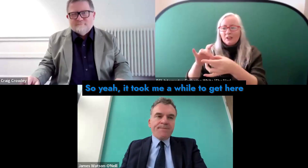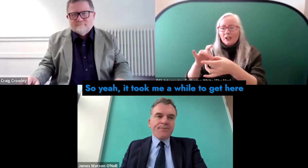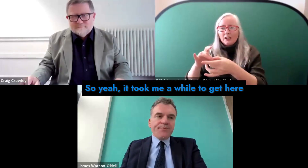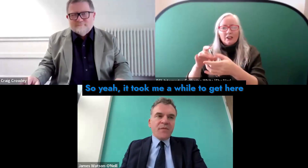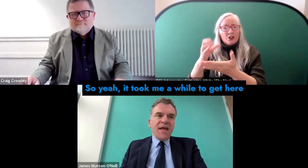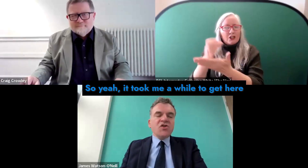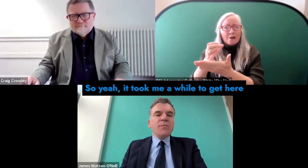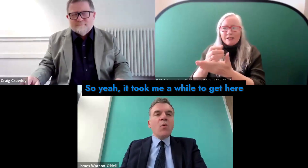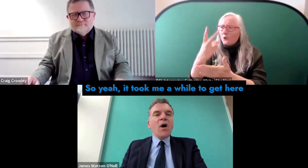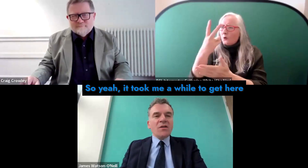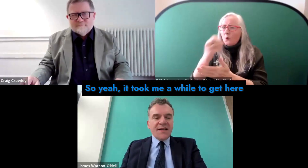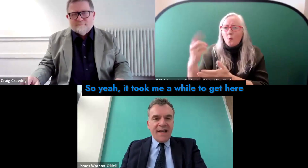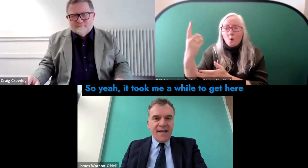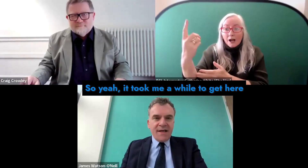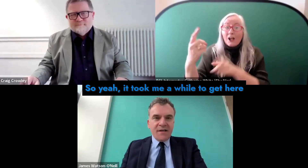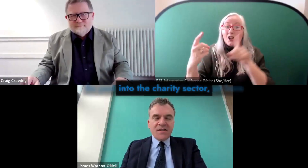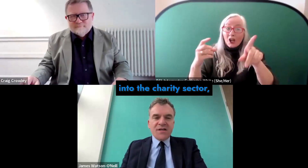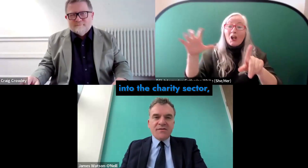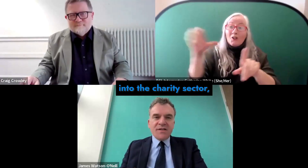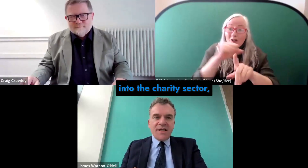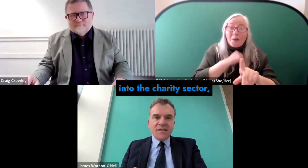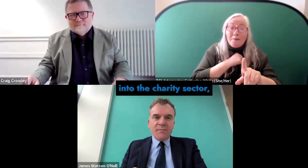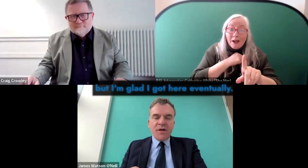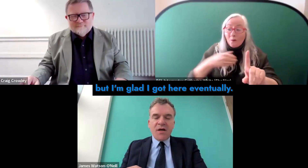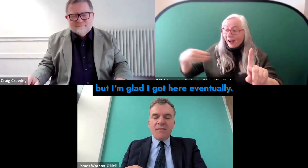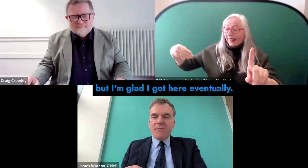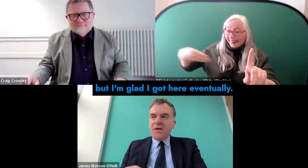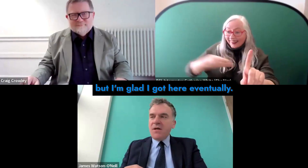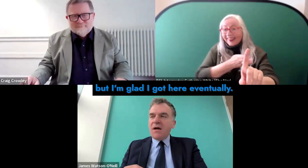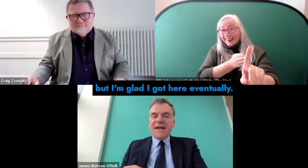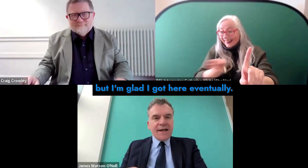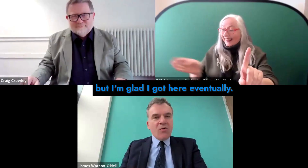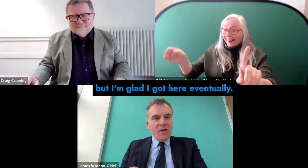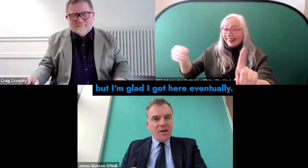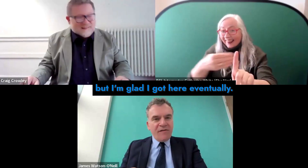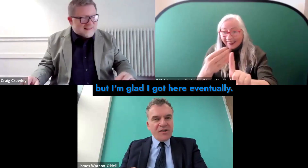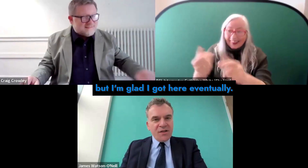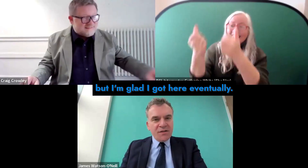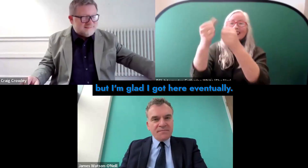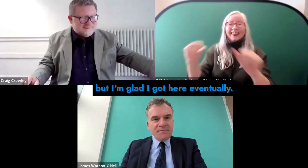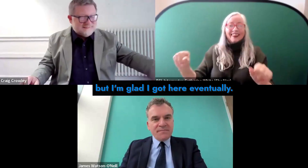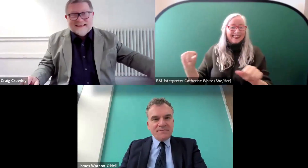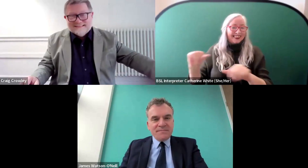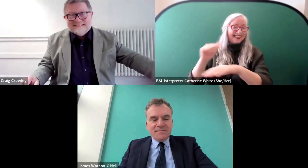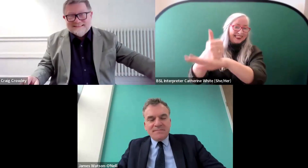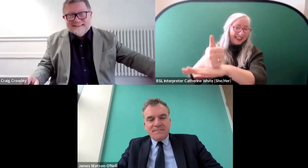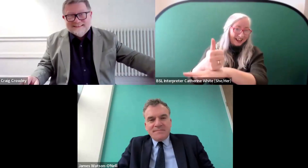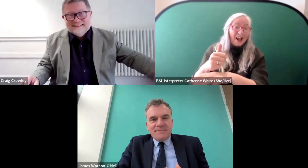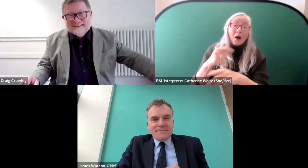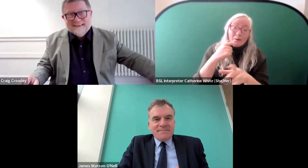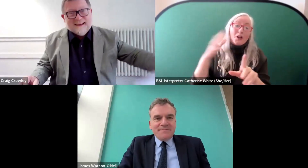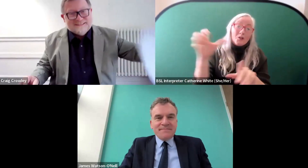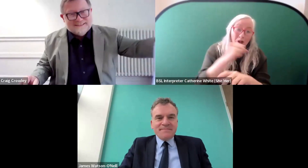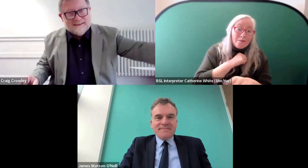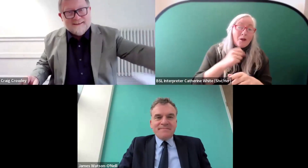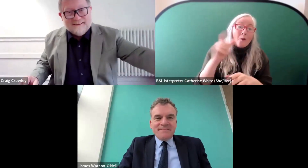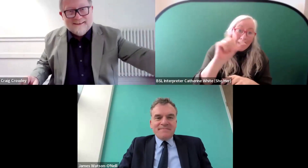So yeah, it took me a while to get here into the charity sector, but I'm glad I got here eventually.